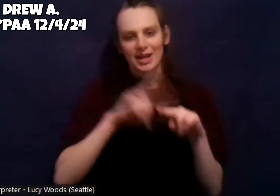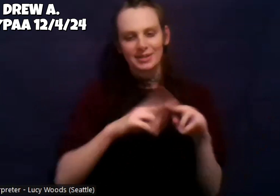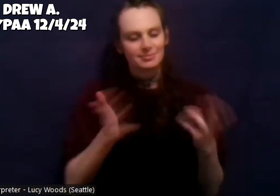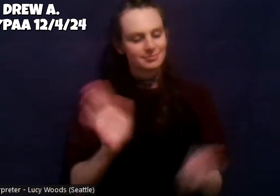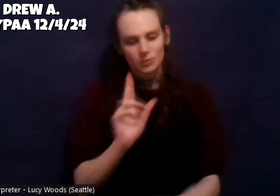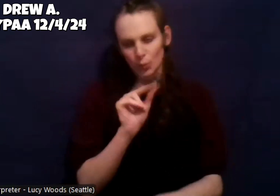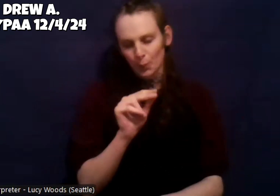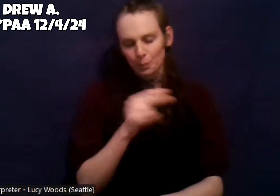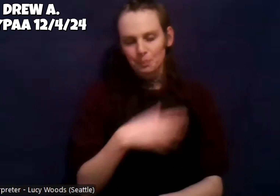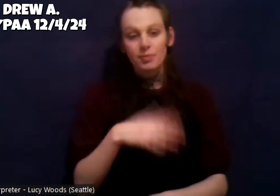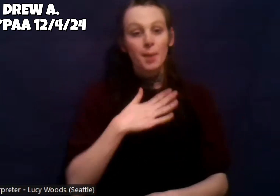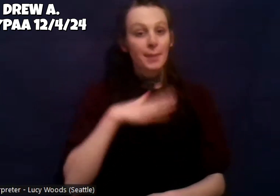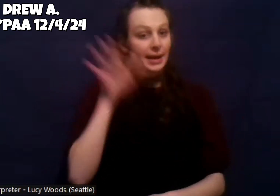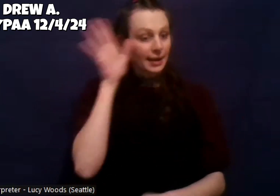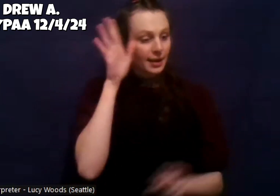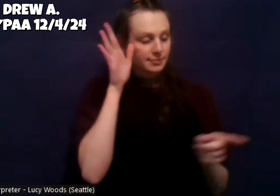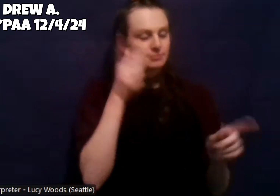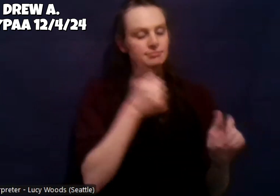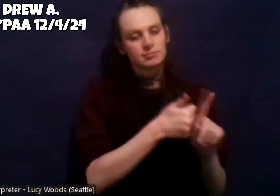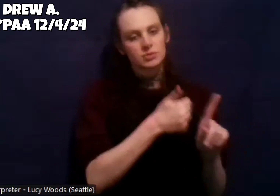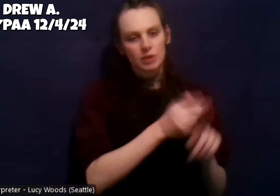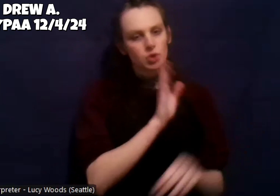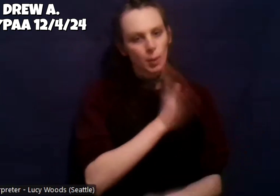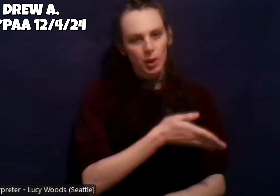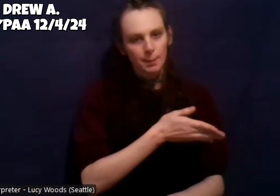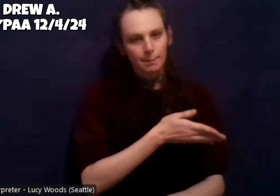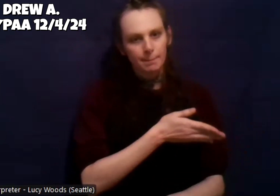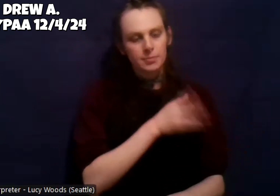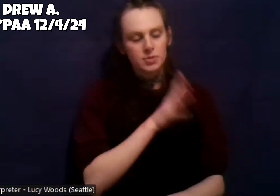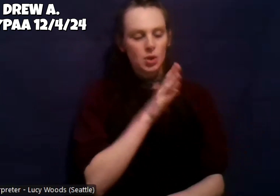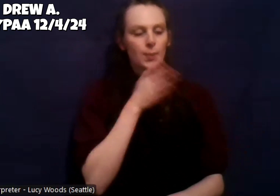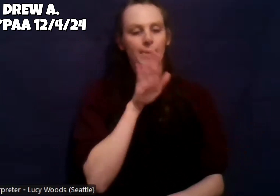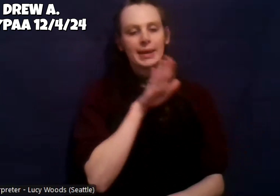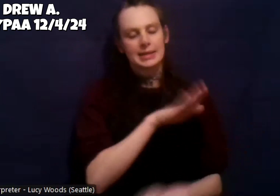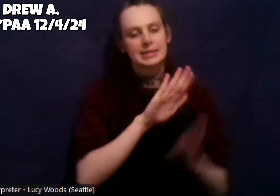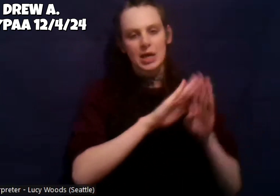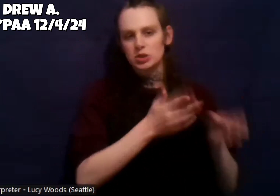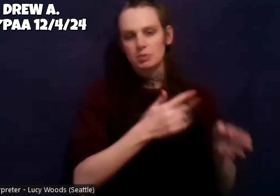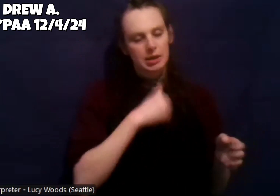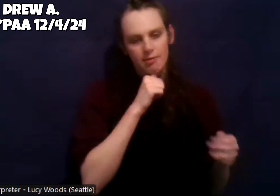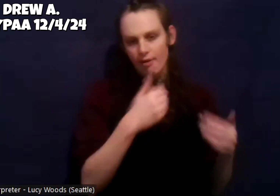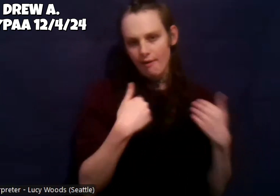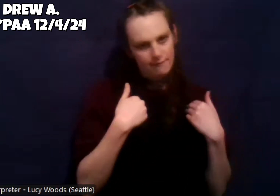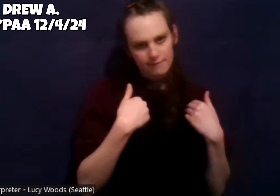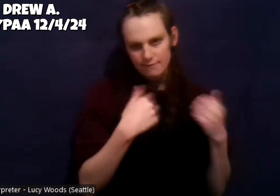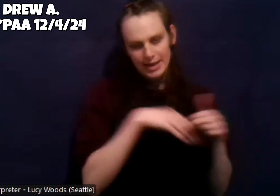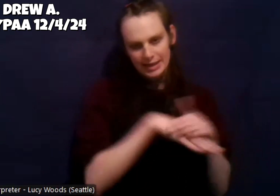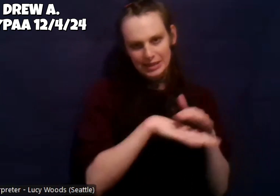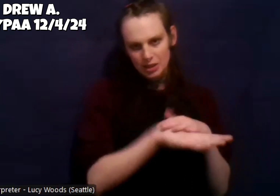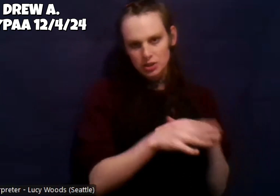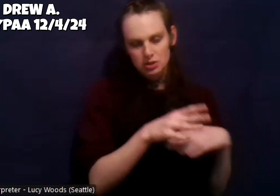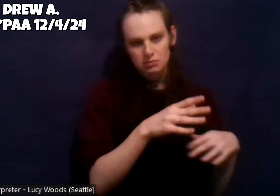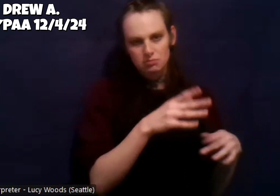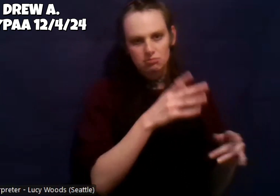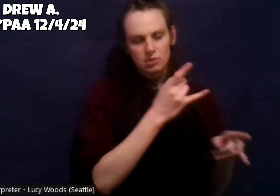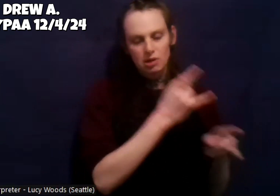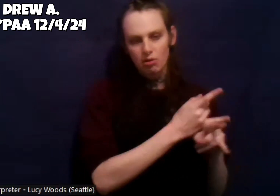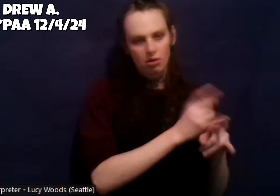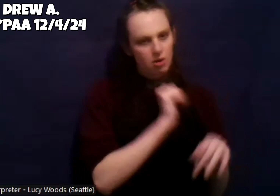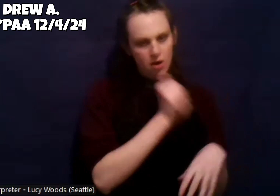dad's sober, so at that house, I didn't really have access to alcohol. At my mom's, she had